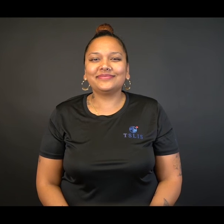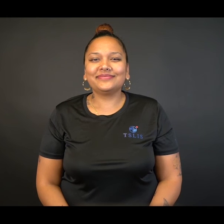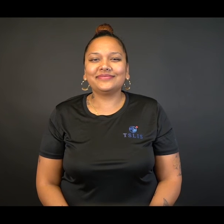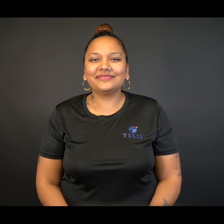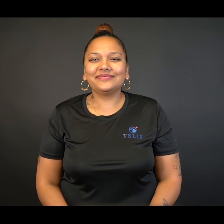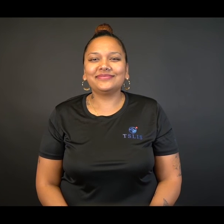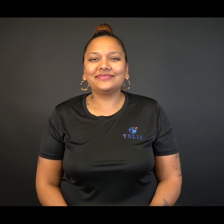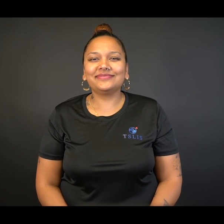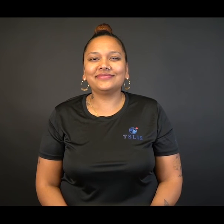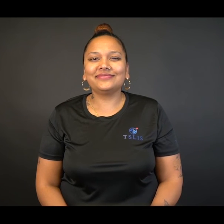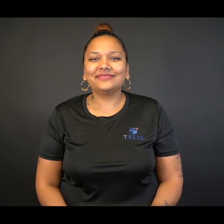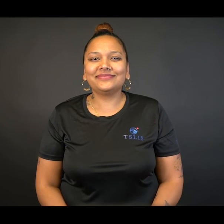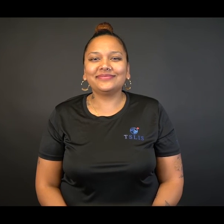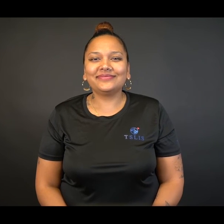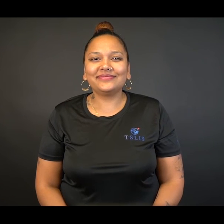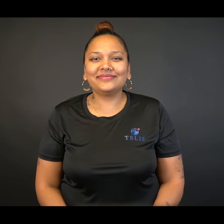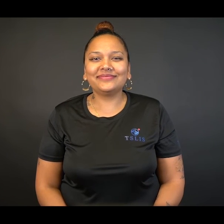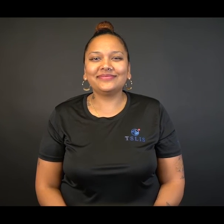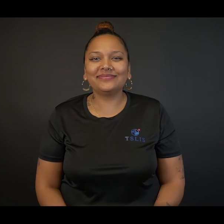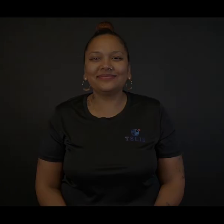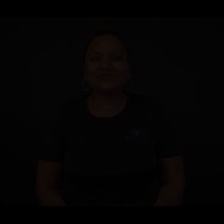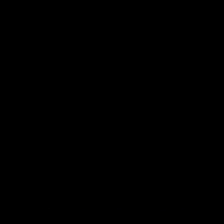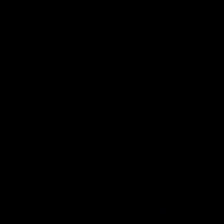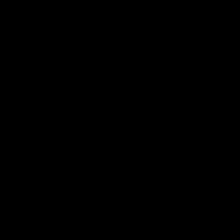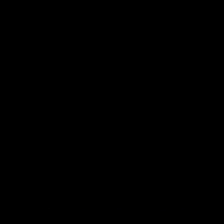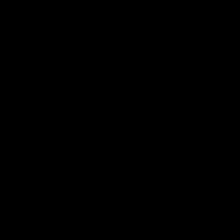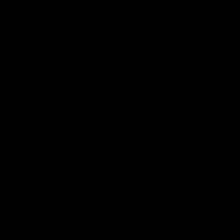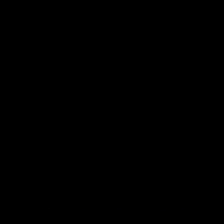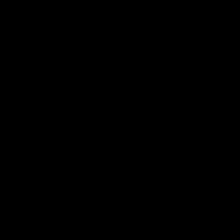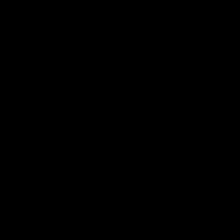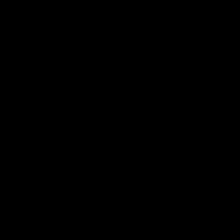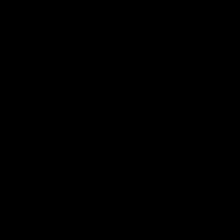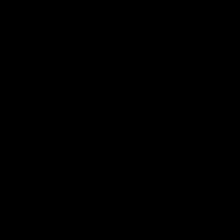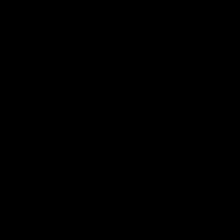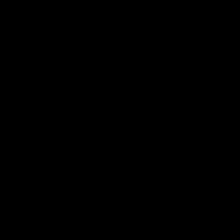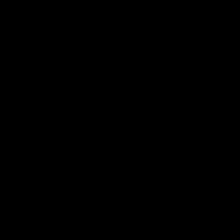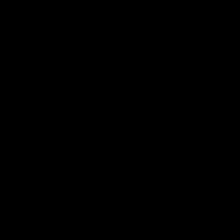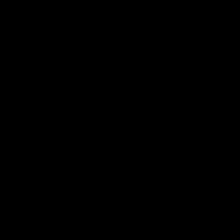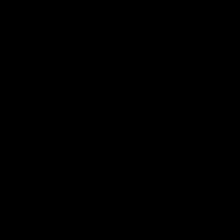want, and we have the right to, participate fully in the life of our communities.